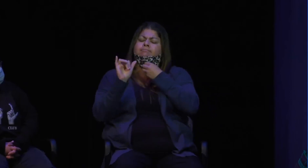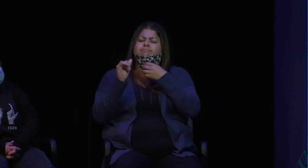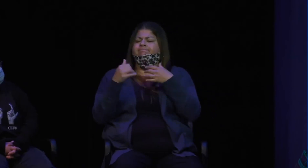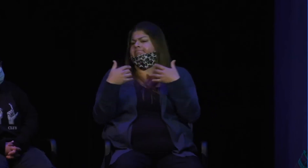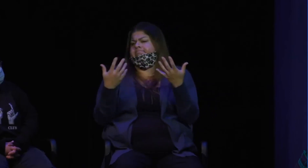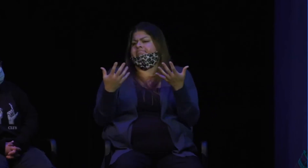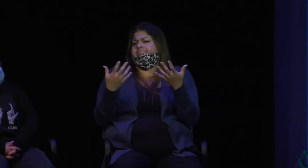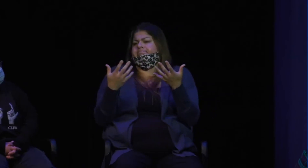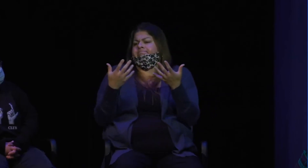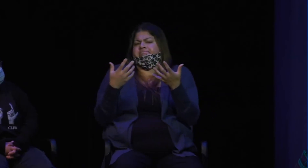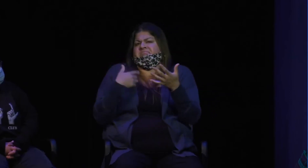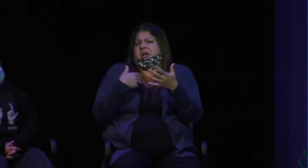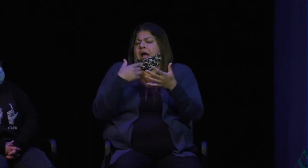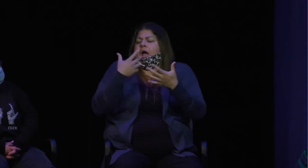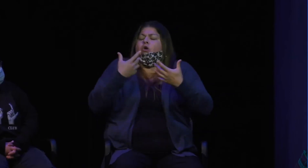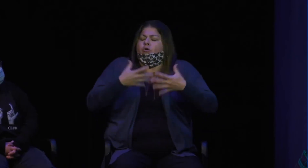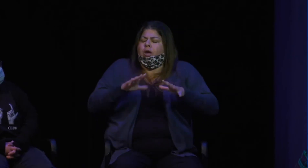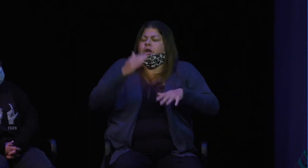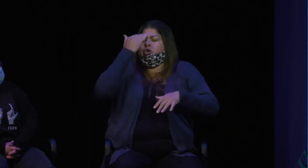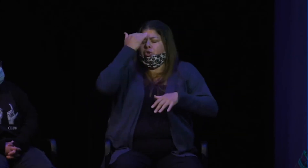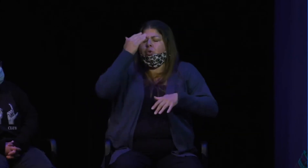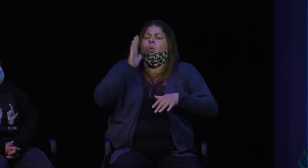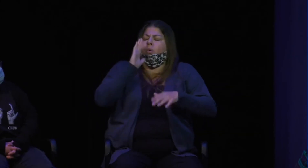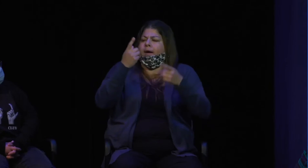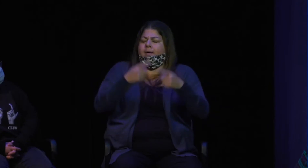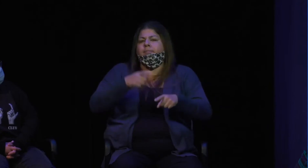cochlear. So